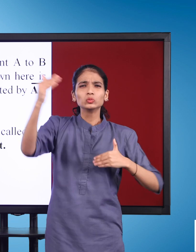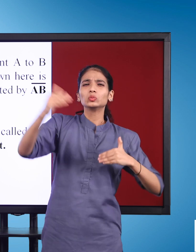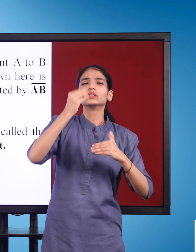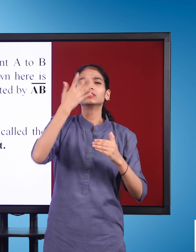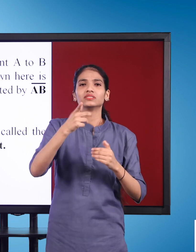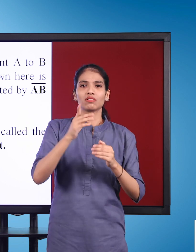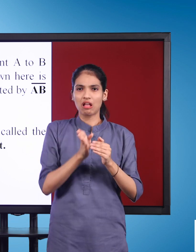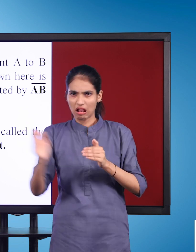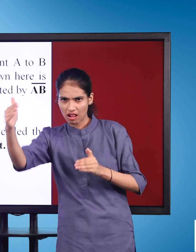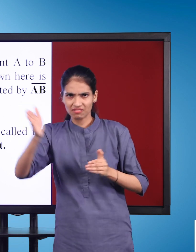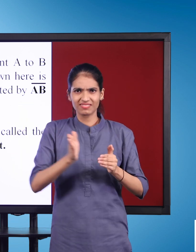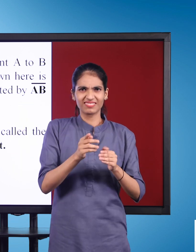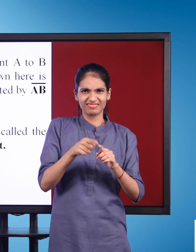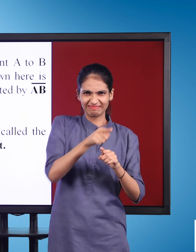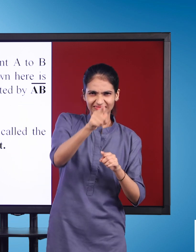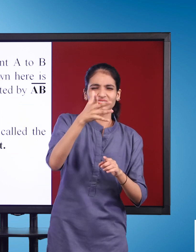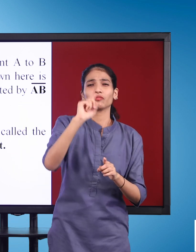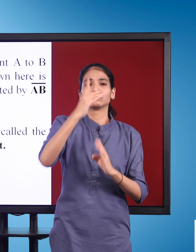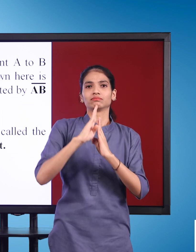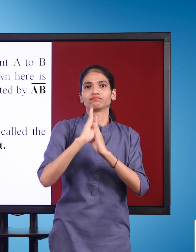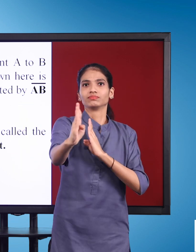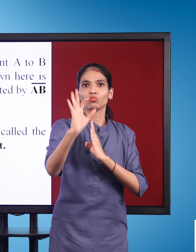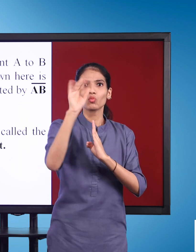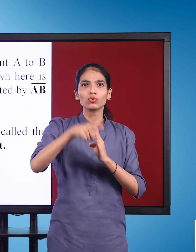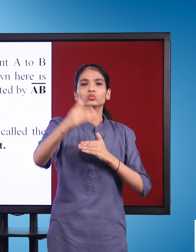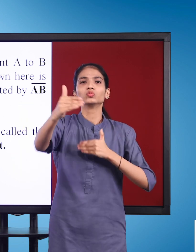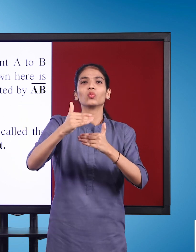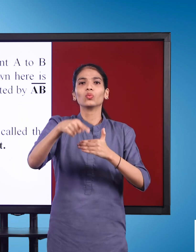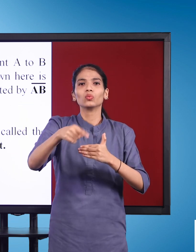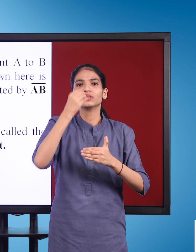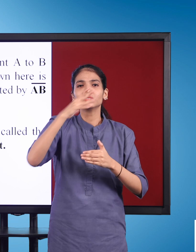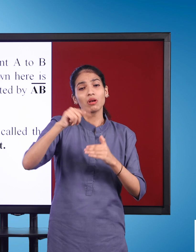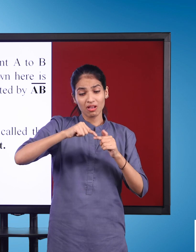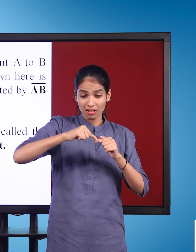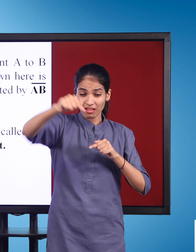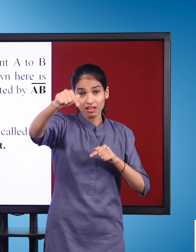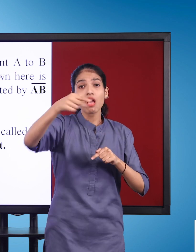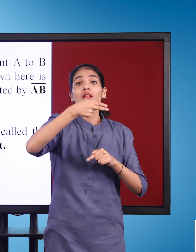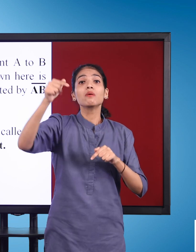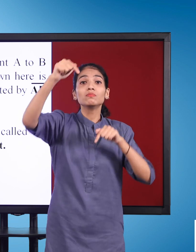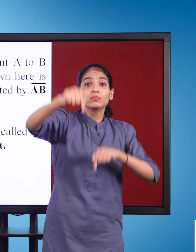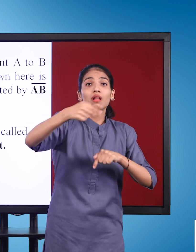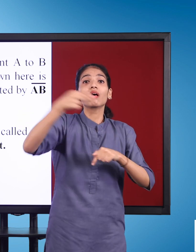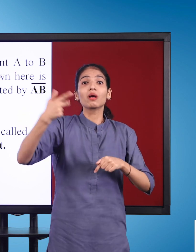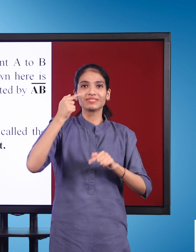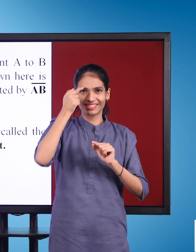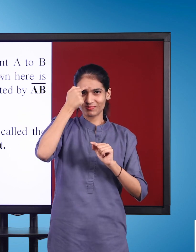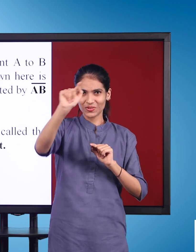an overhead dash or BA with an overhead dash. The points A and B are